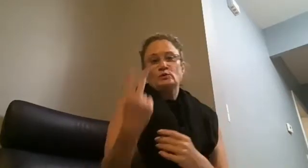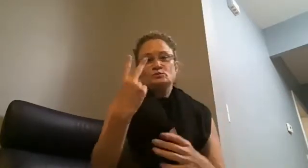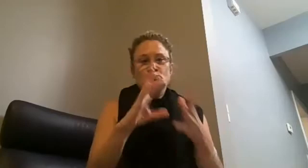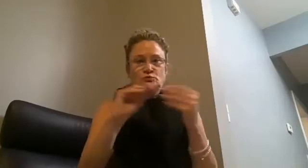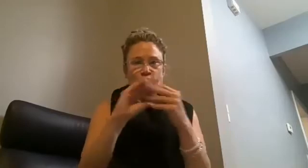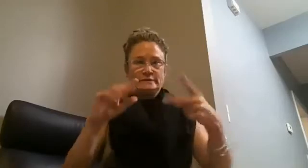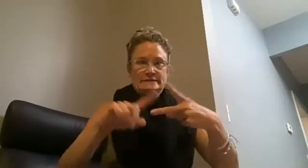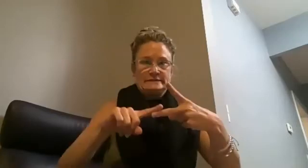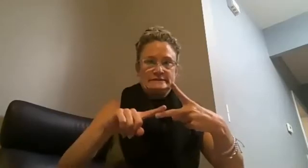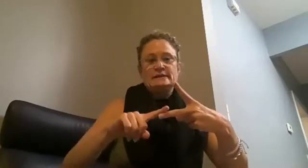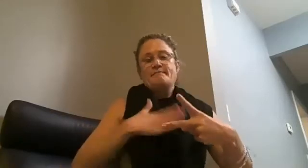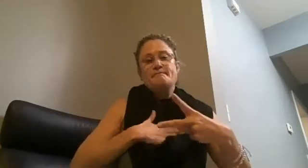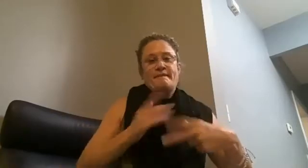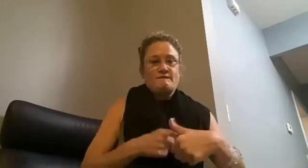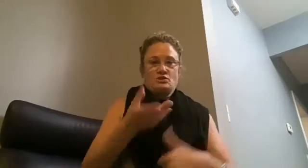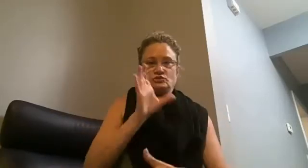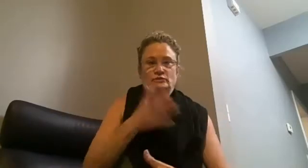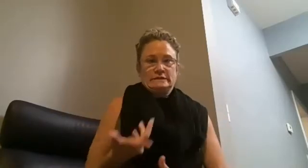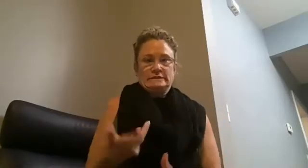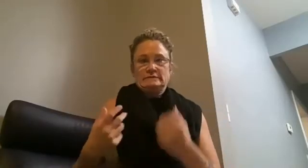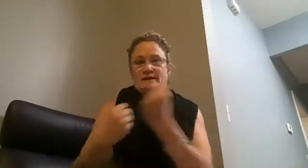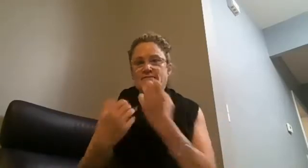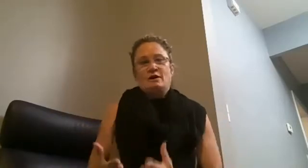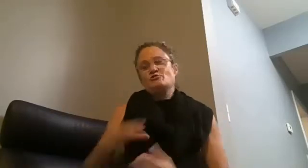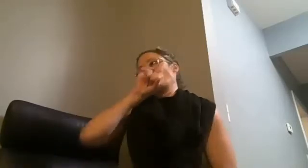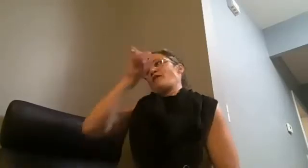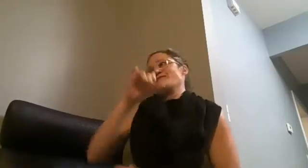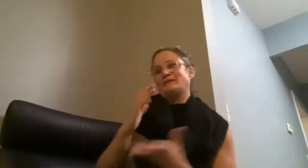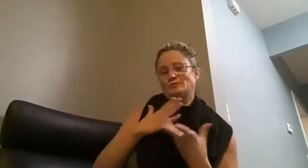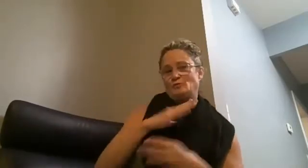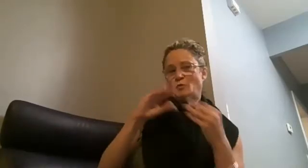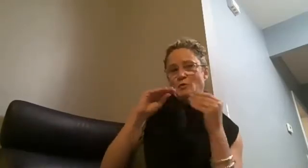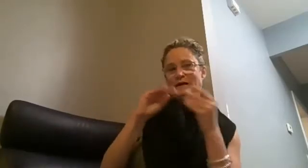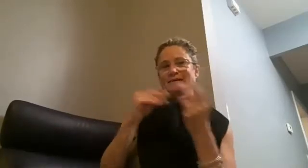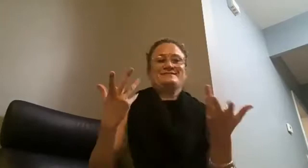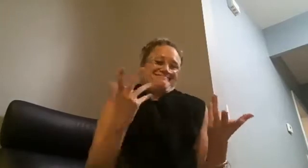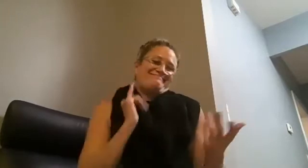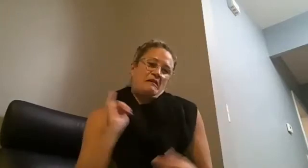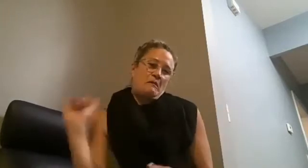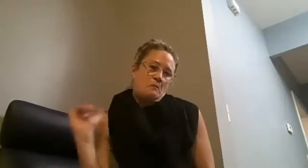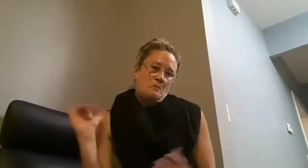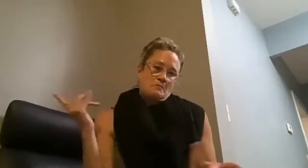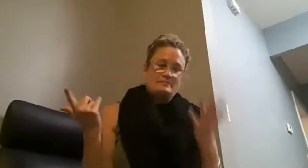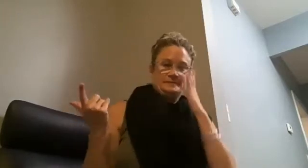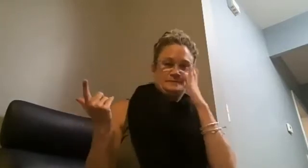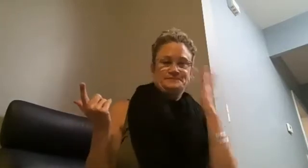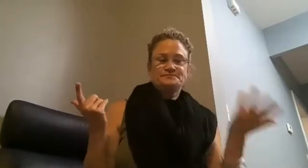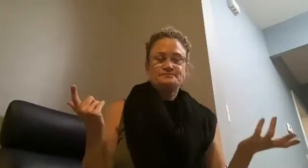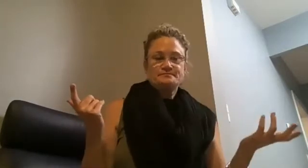is my first drink, because my sponsor really loved that story. And I did too. I've come to find that it's